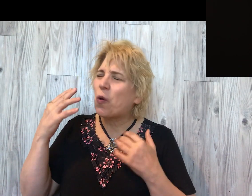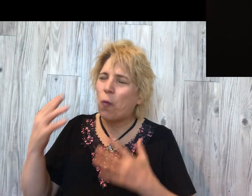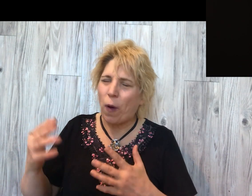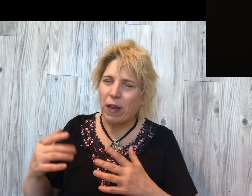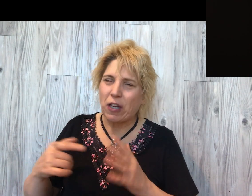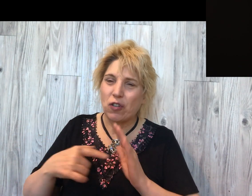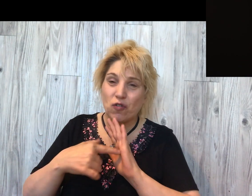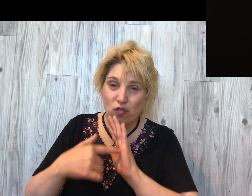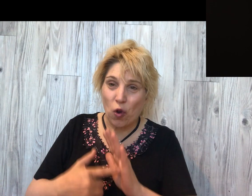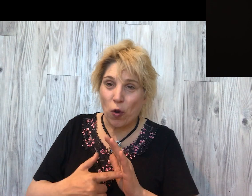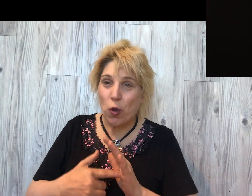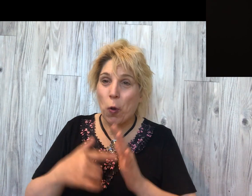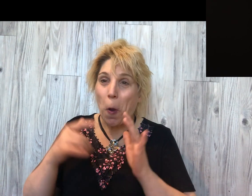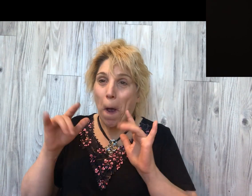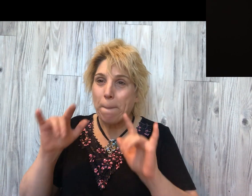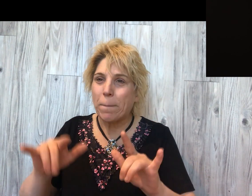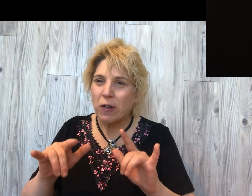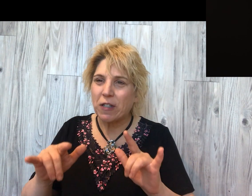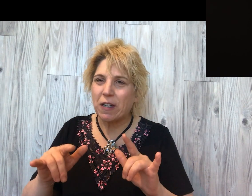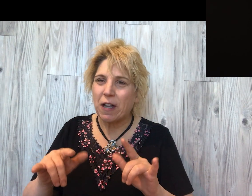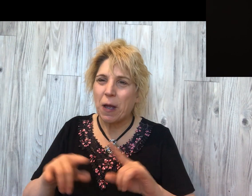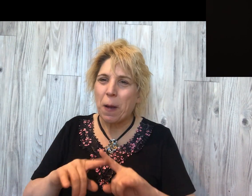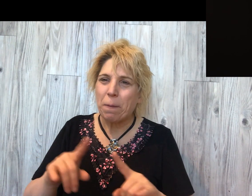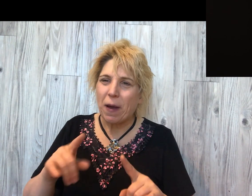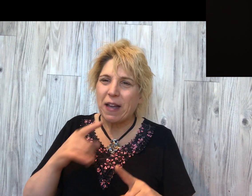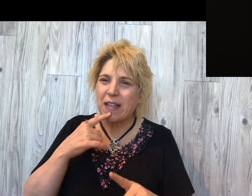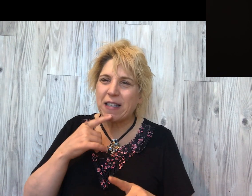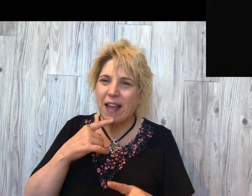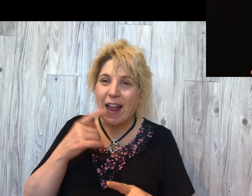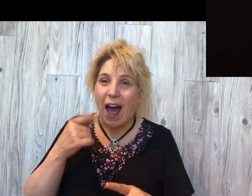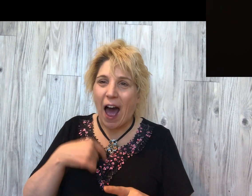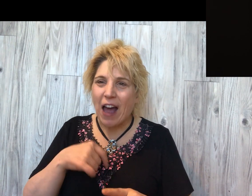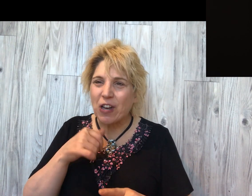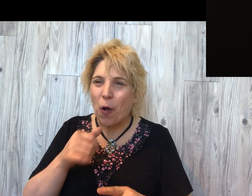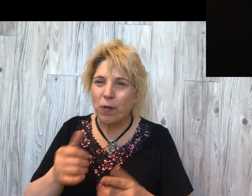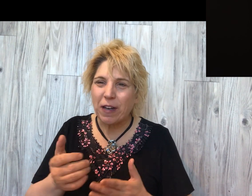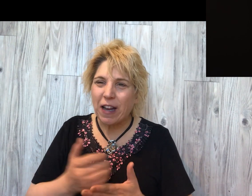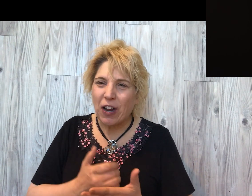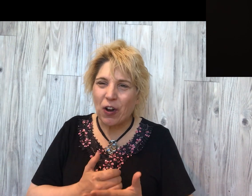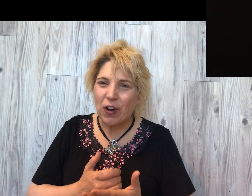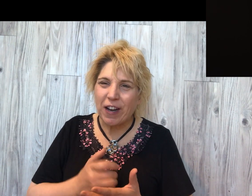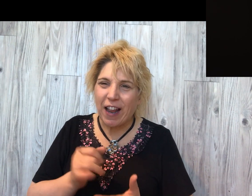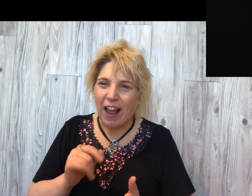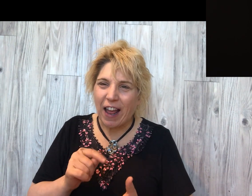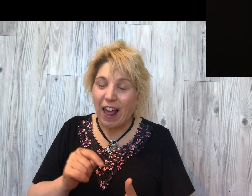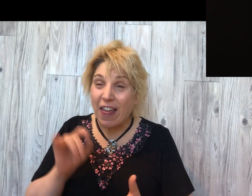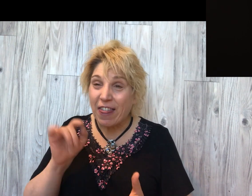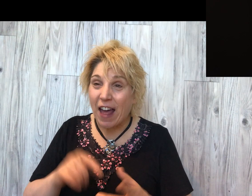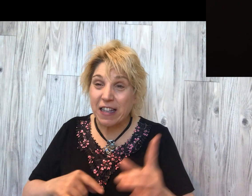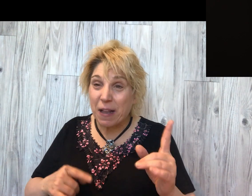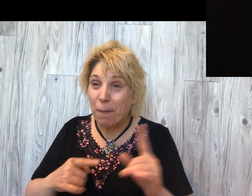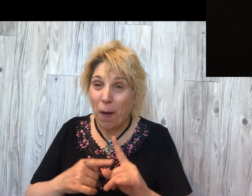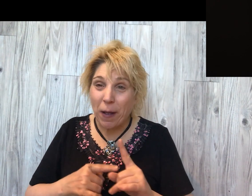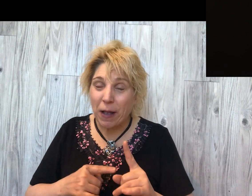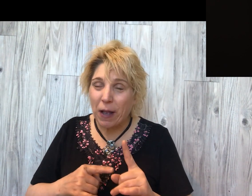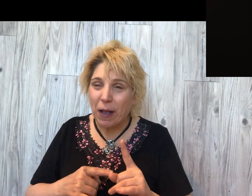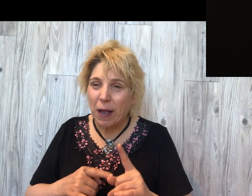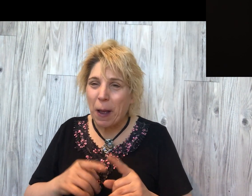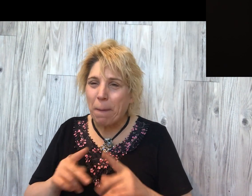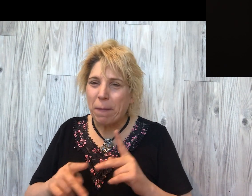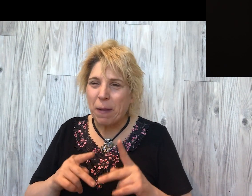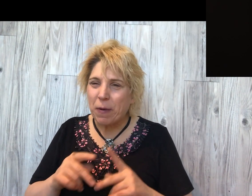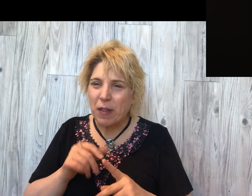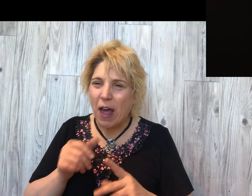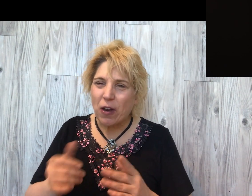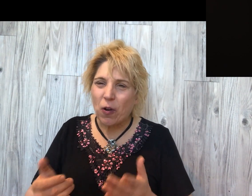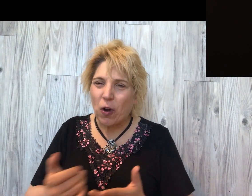show mercy to you. And he said, but I don't deserve it. And I said, exactly, that's the point of the story. People who